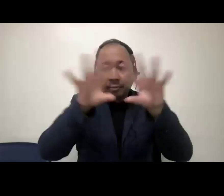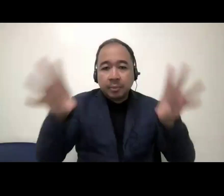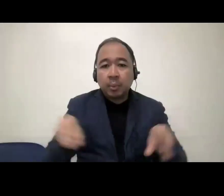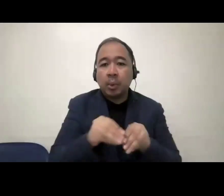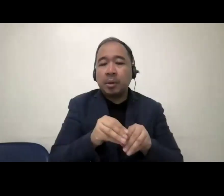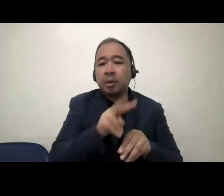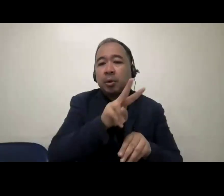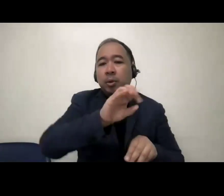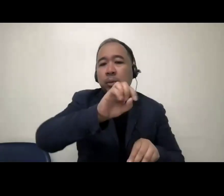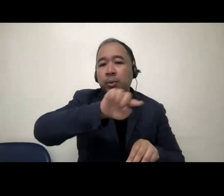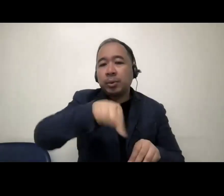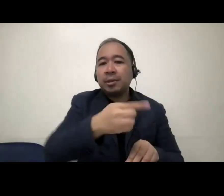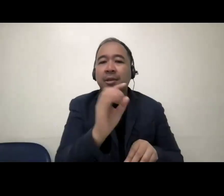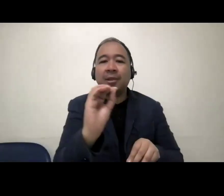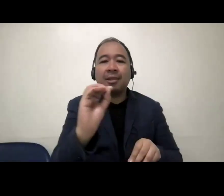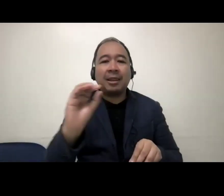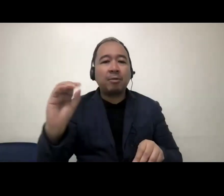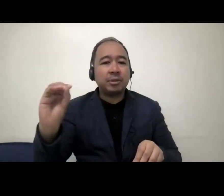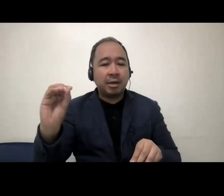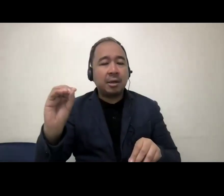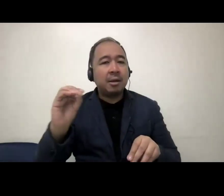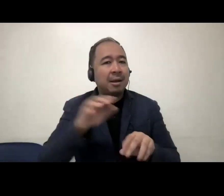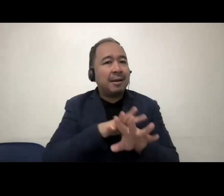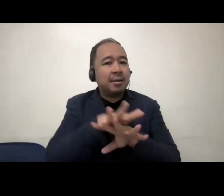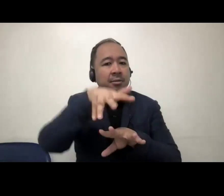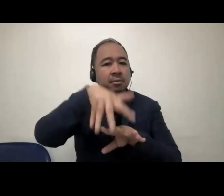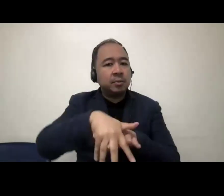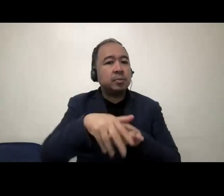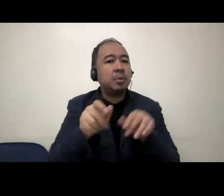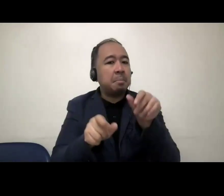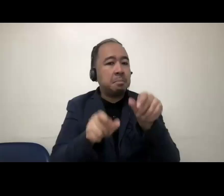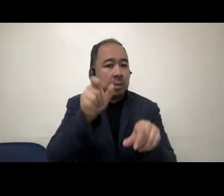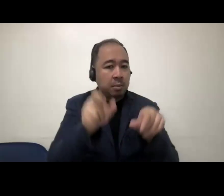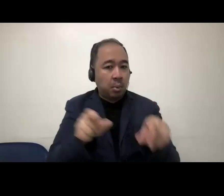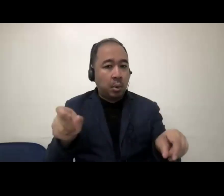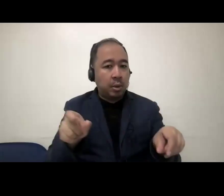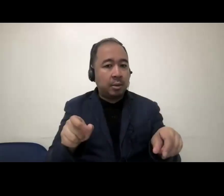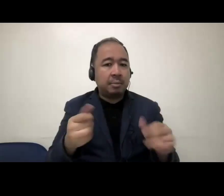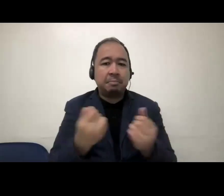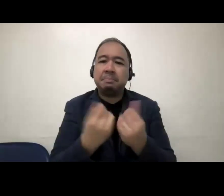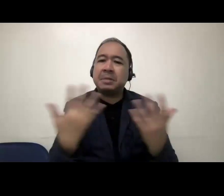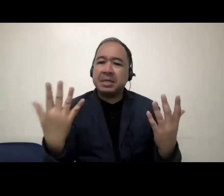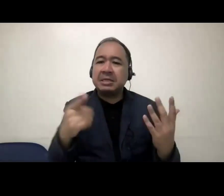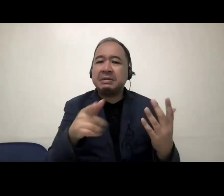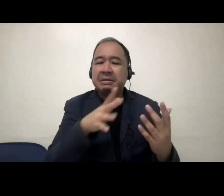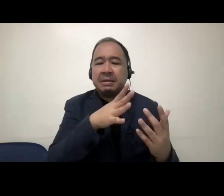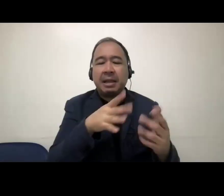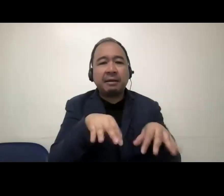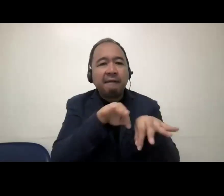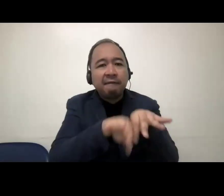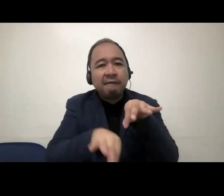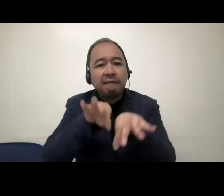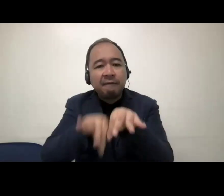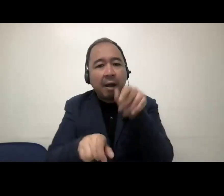So the whole process of due diligence, or the process of coming up with the project in